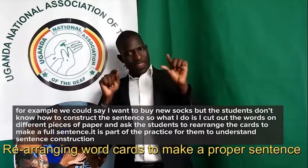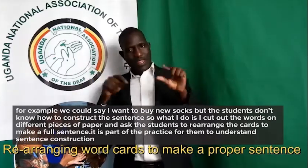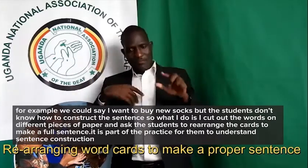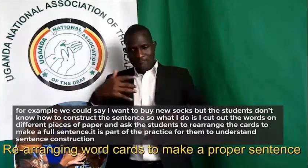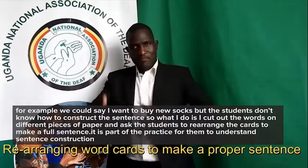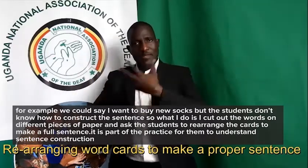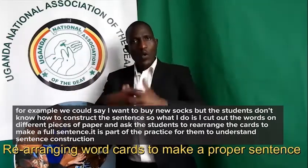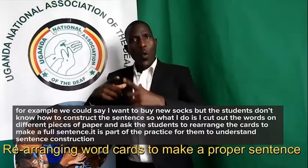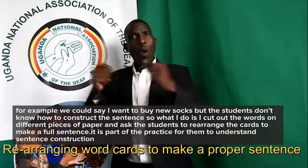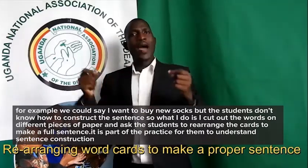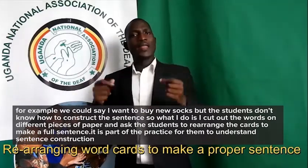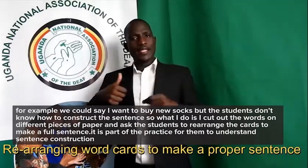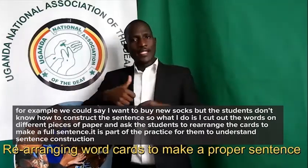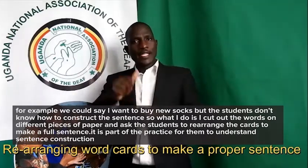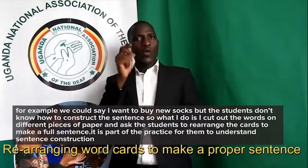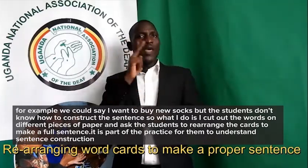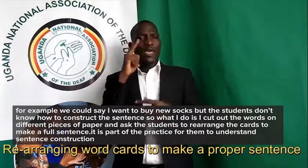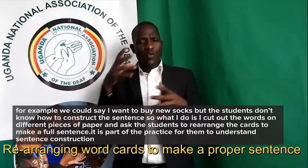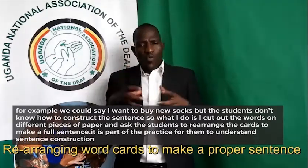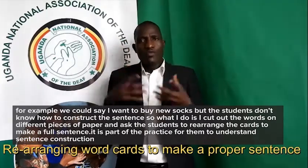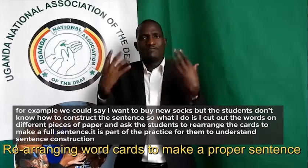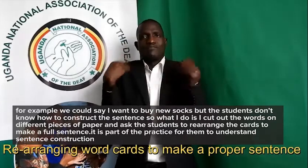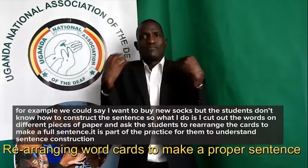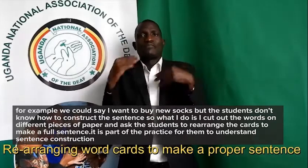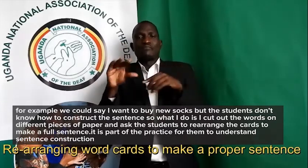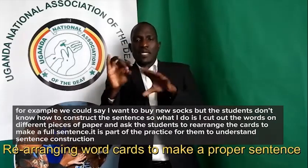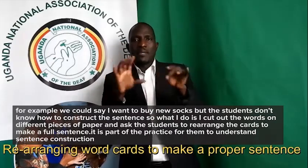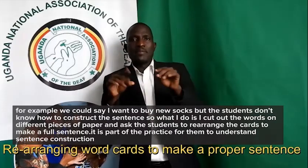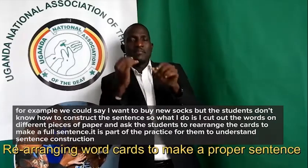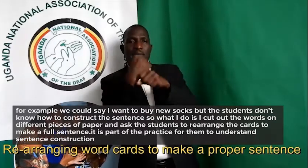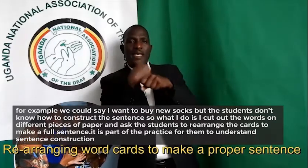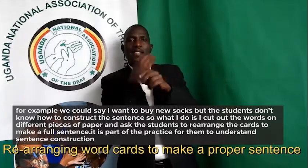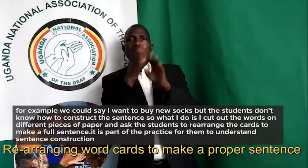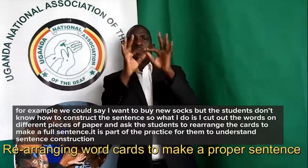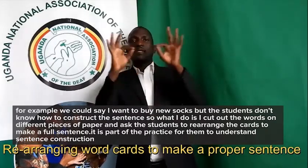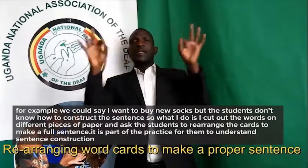It is part of the practice for them to understand sentence construction.